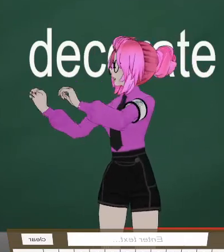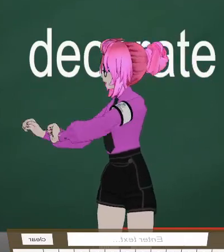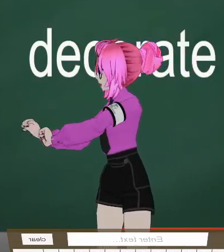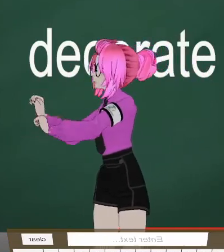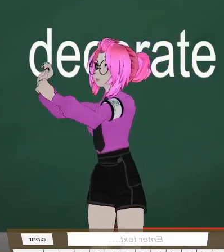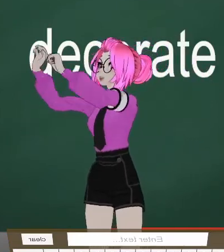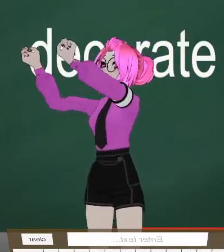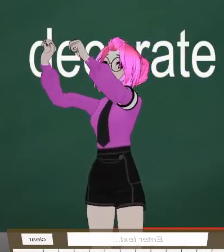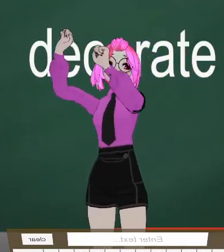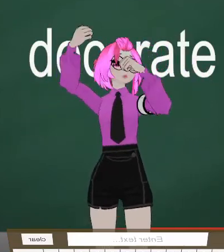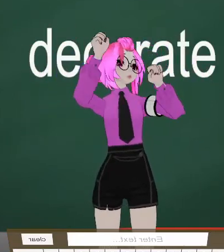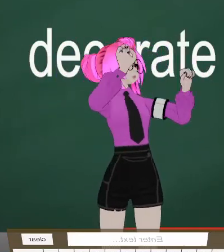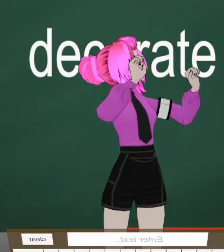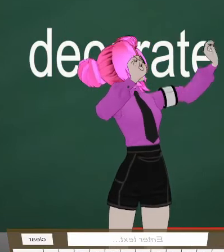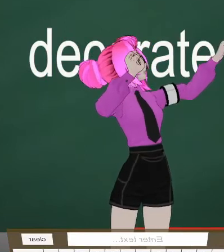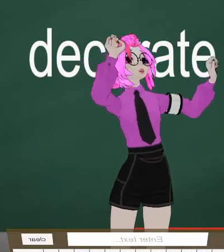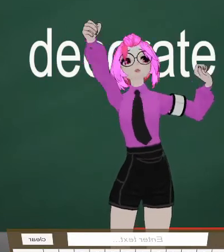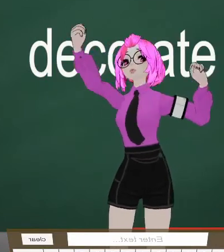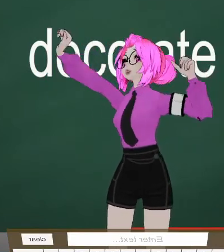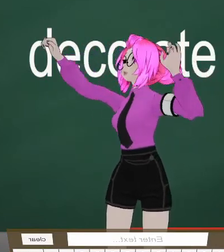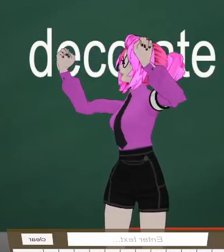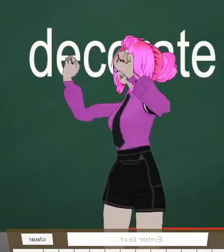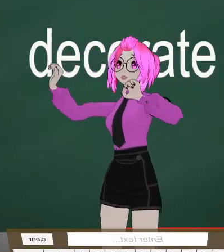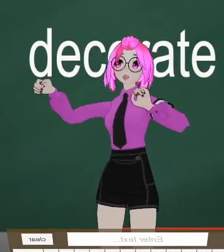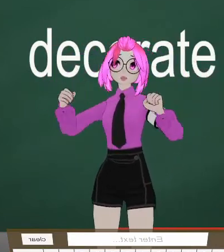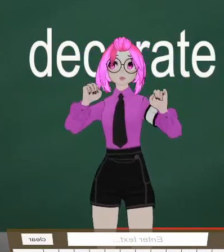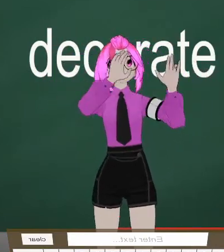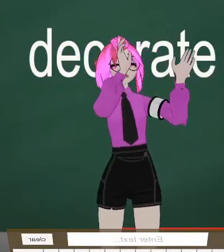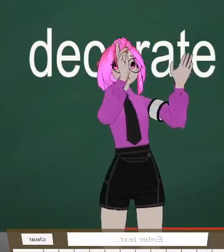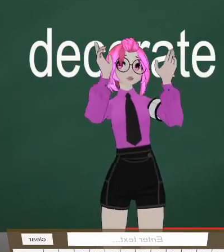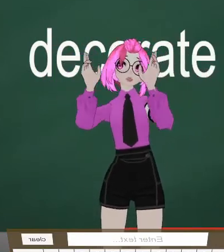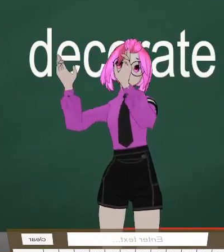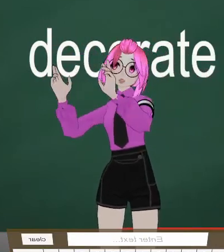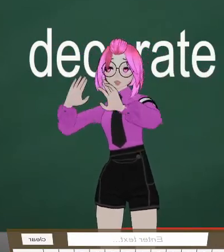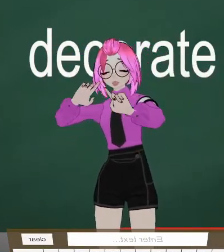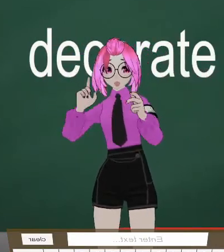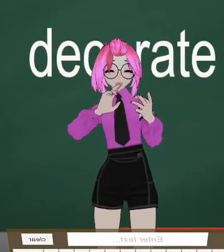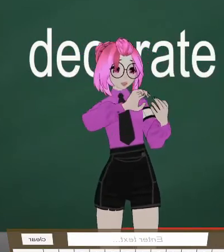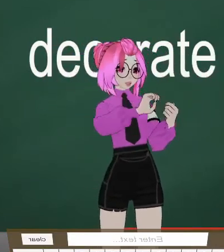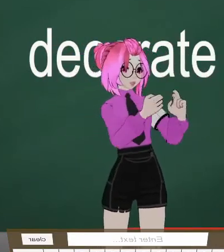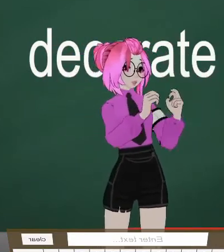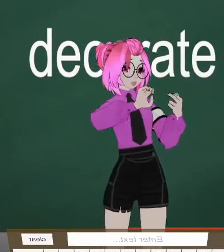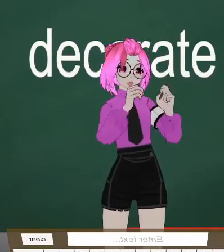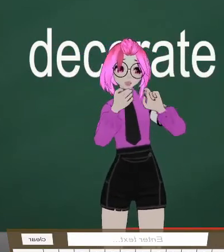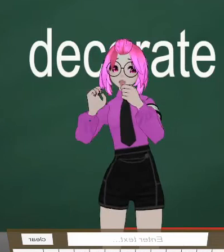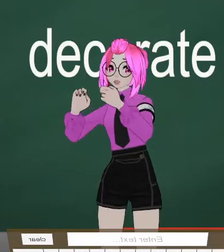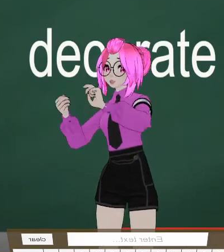decorate like this decorate i've seen decorate decorate there's a lot of different ones but this is the most common one